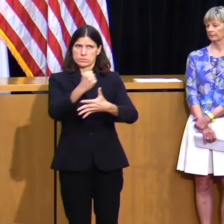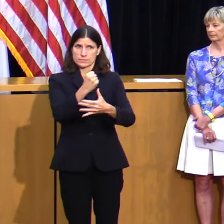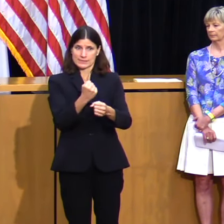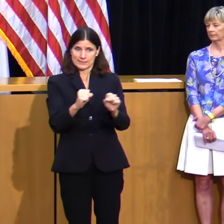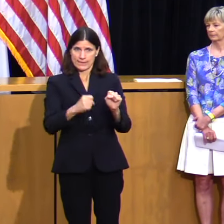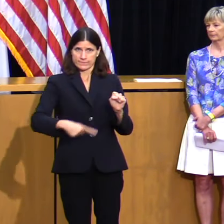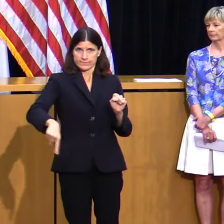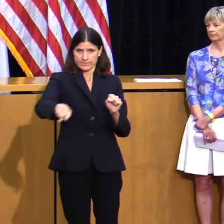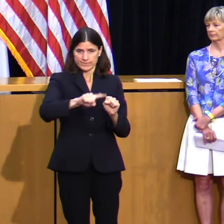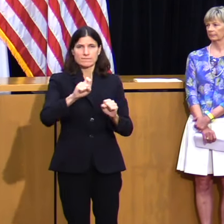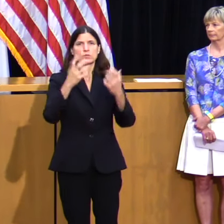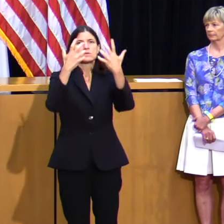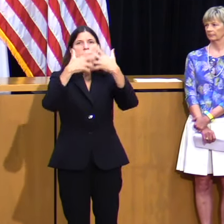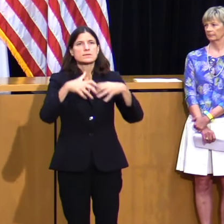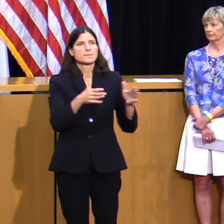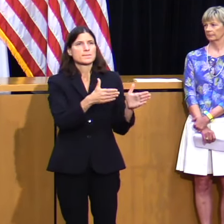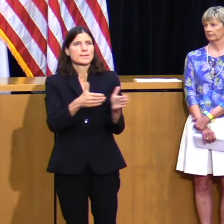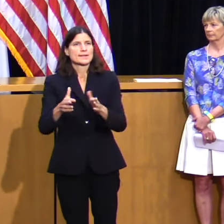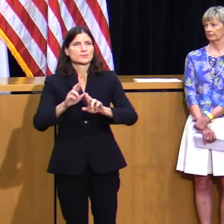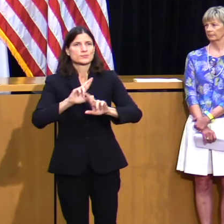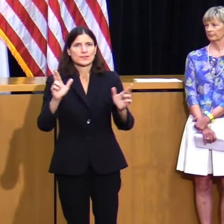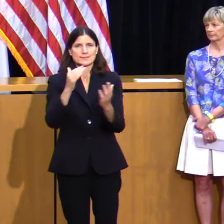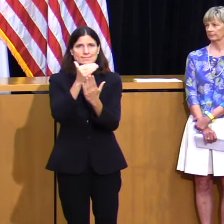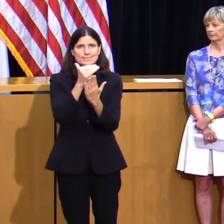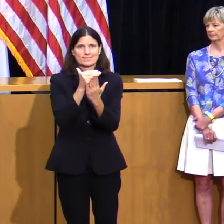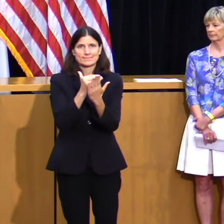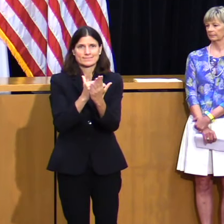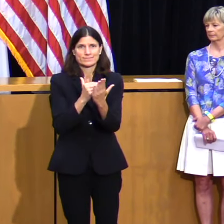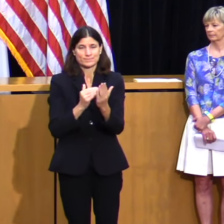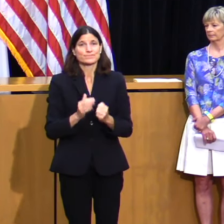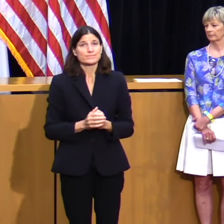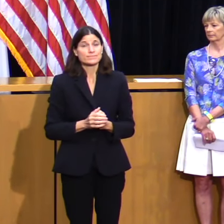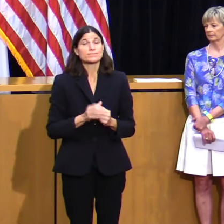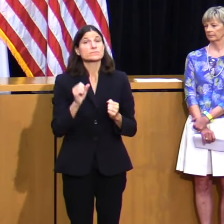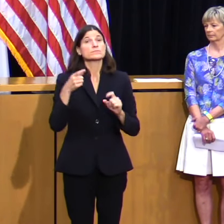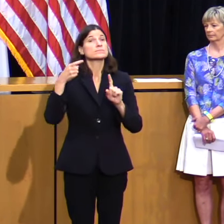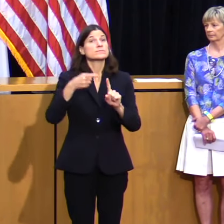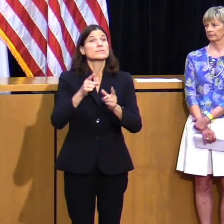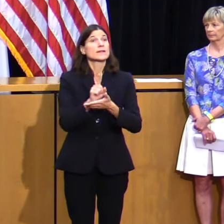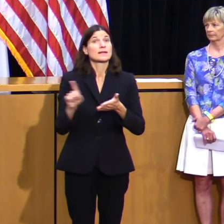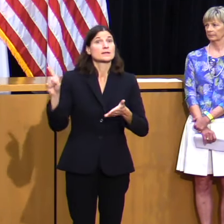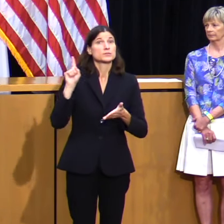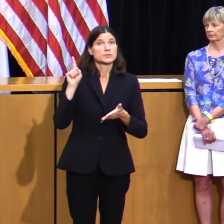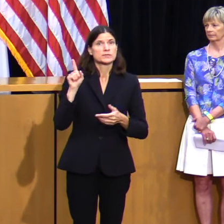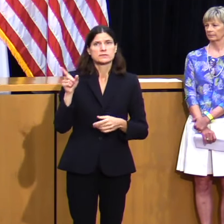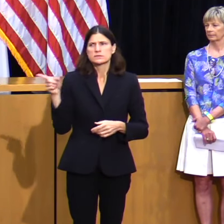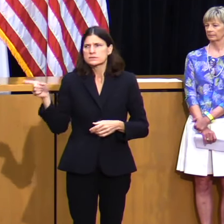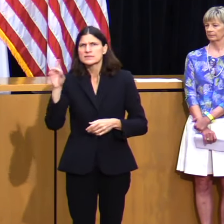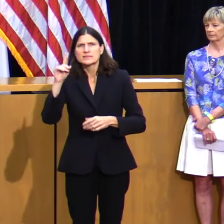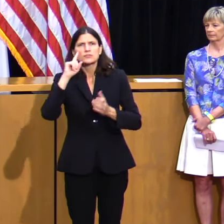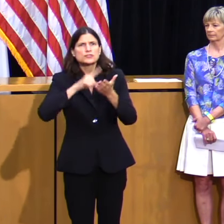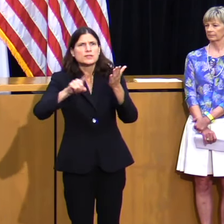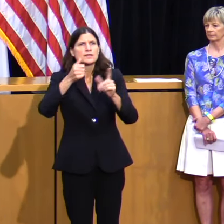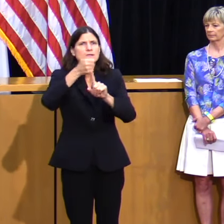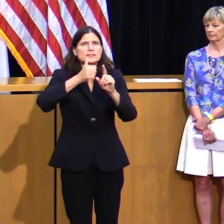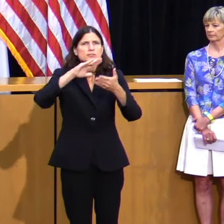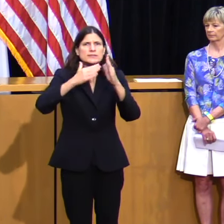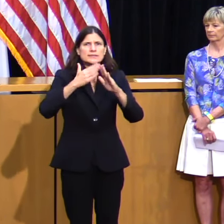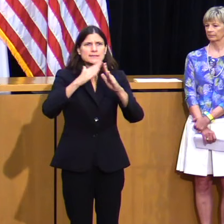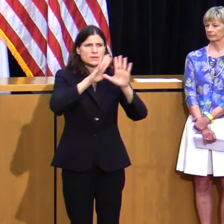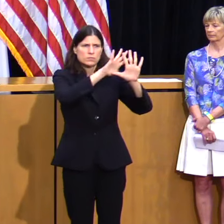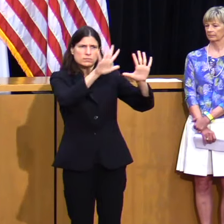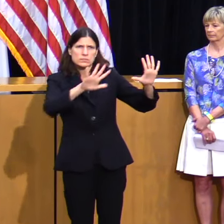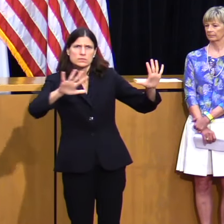week community-by-community metrics, so all schools have reliable information to guide